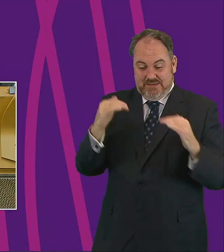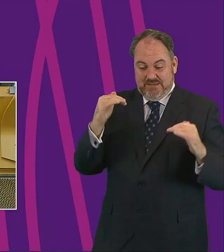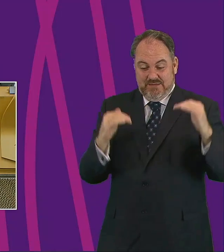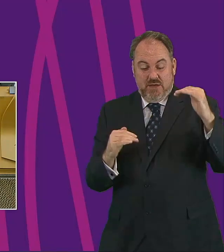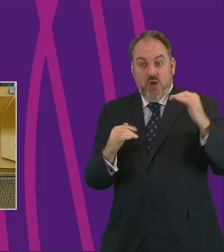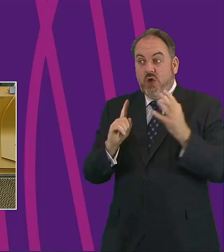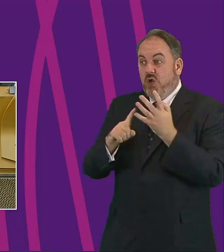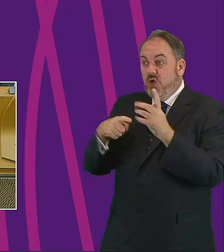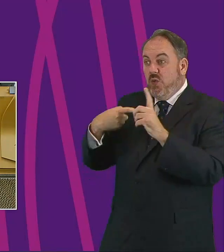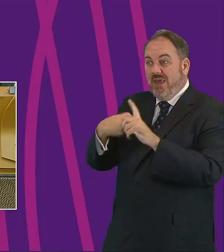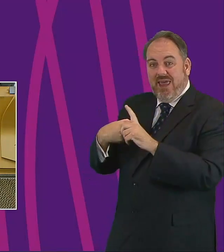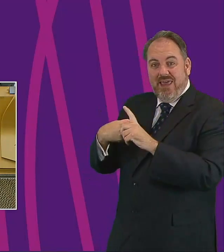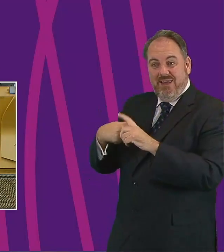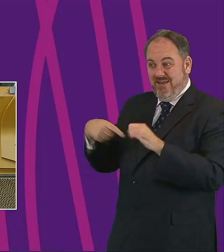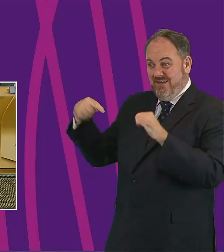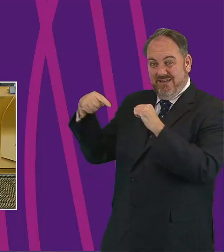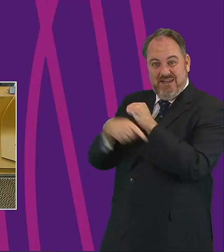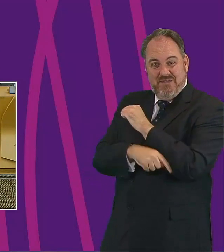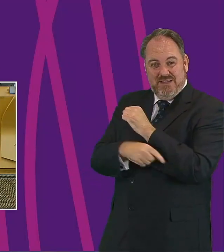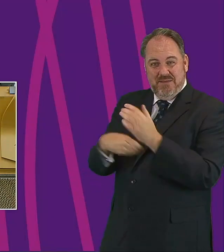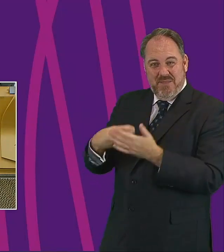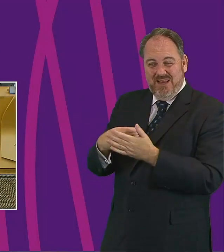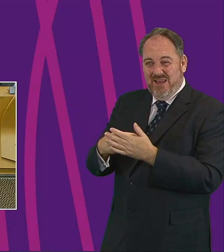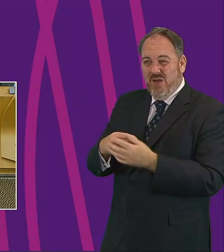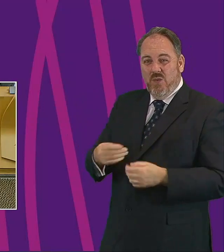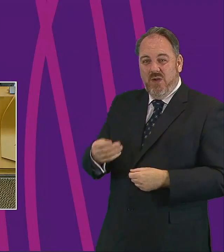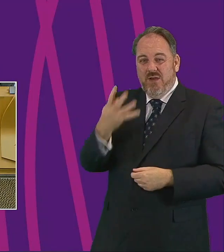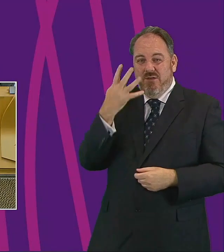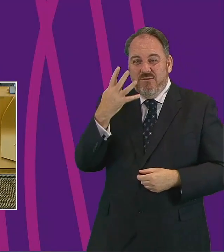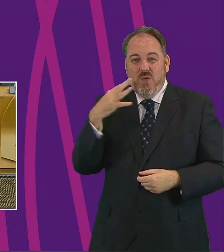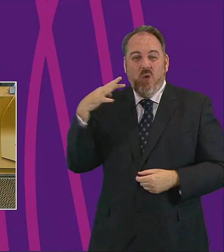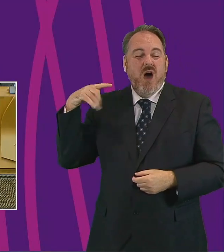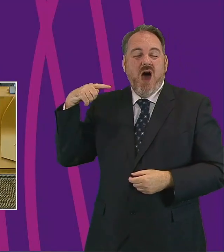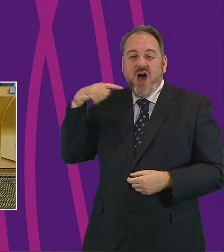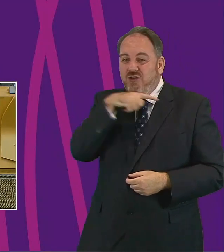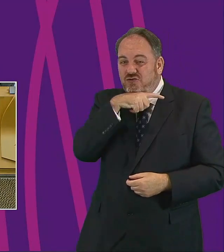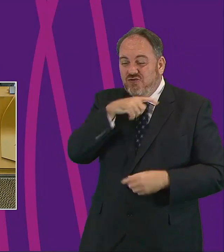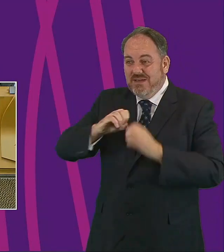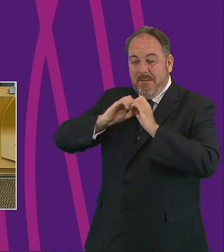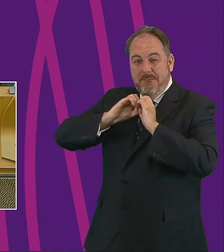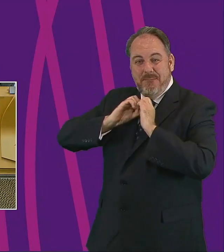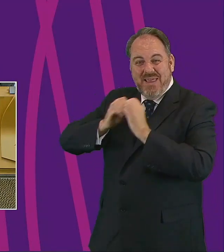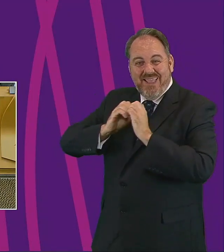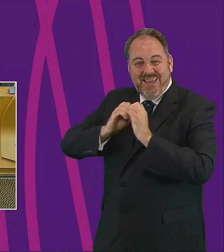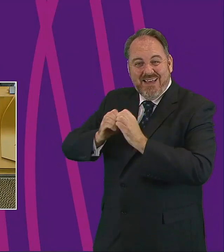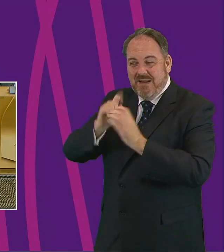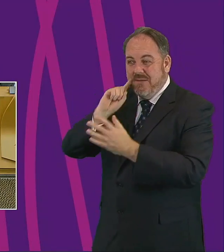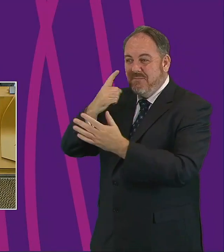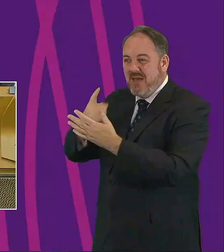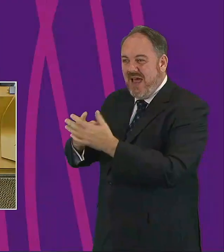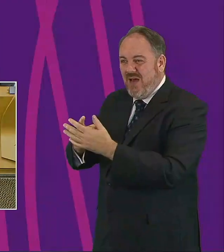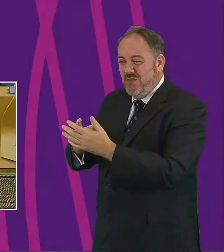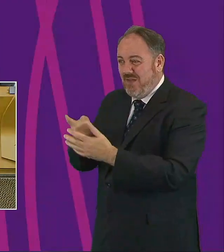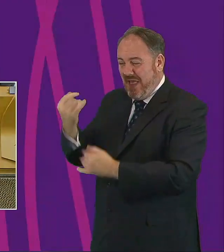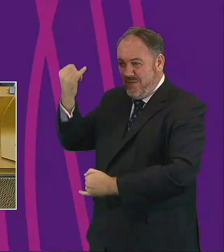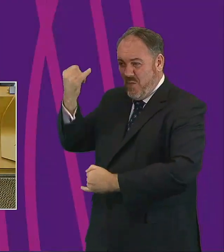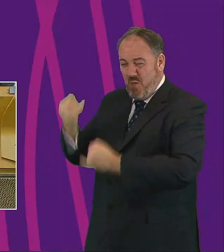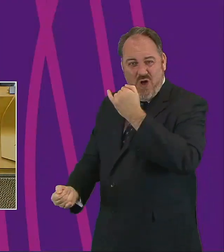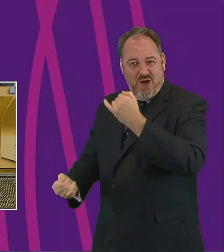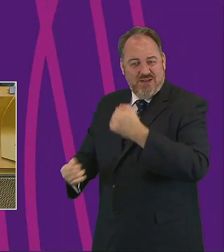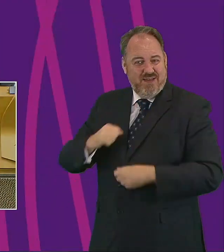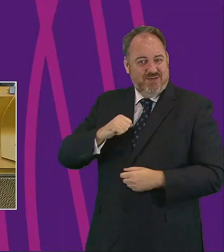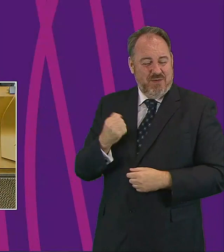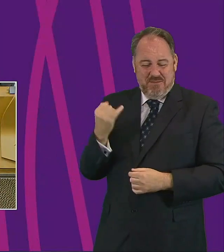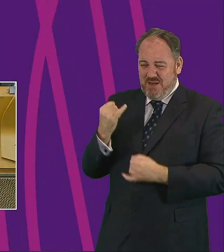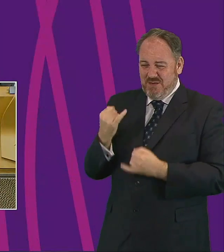is projected next year to be almost £400 billion, and at a time when the UK debt has